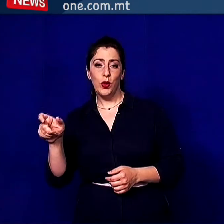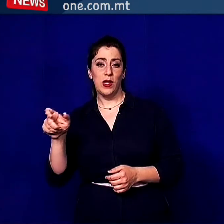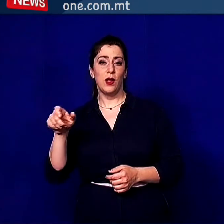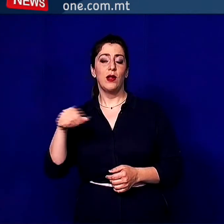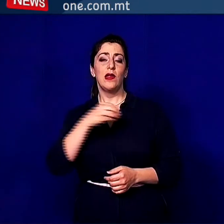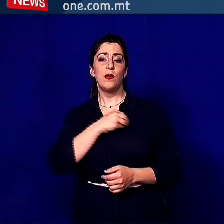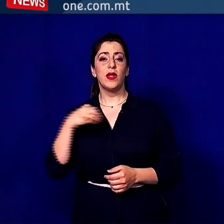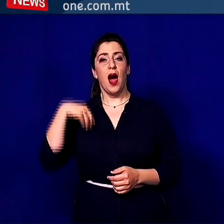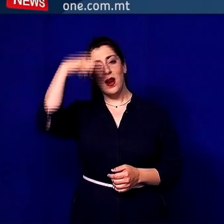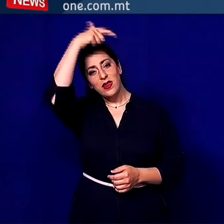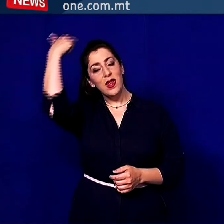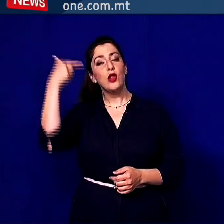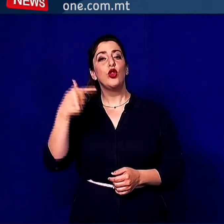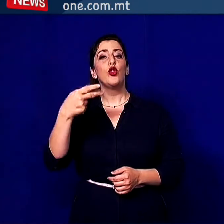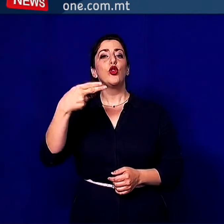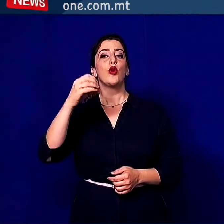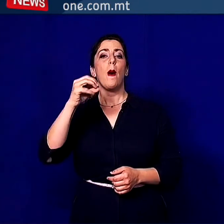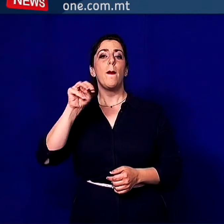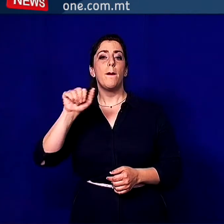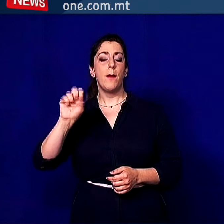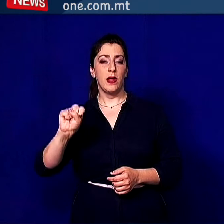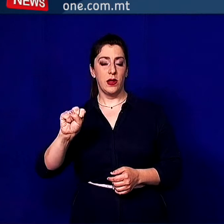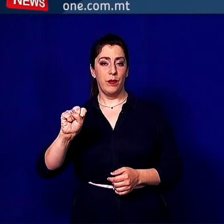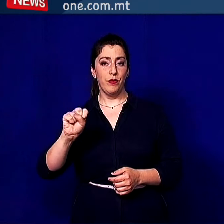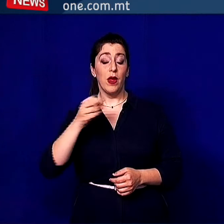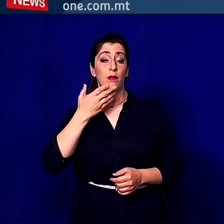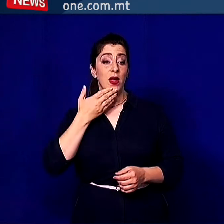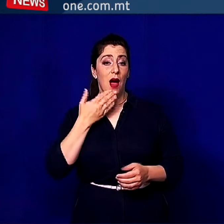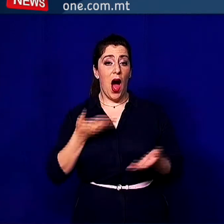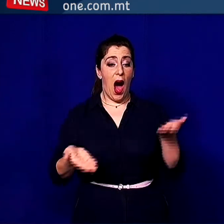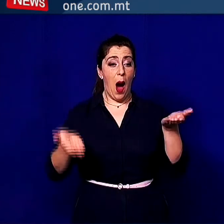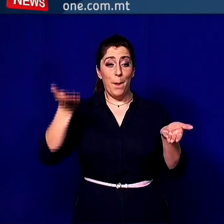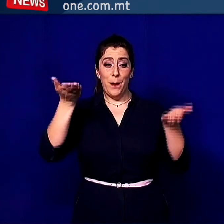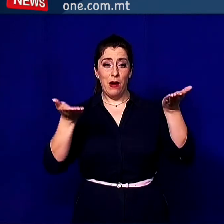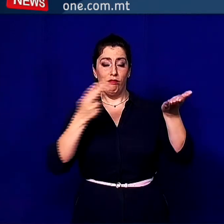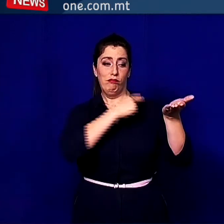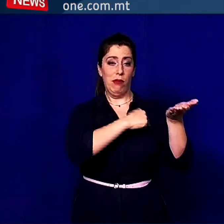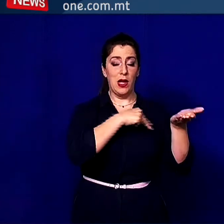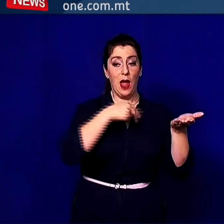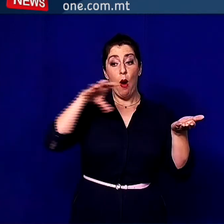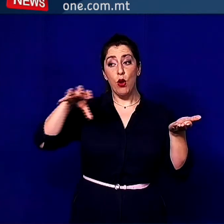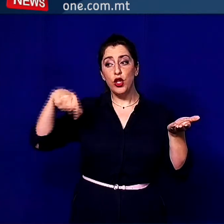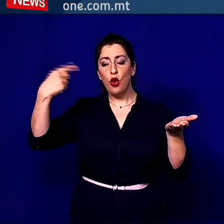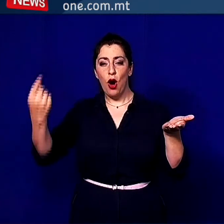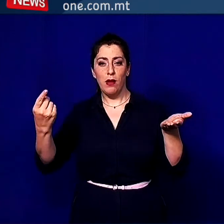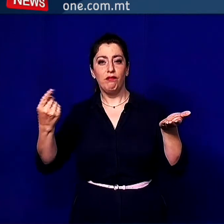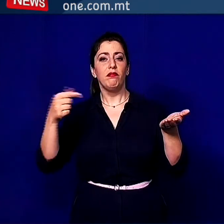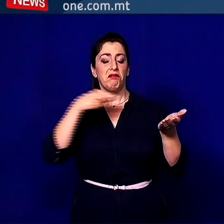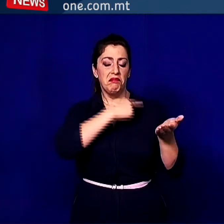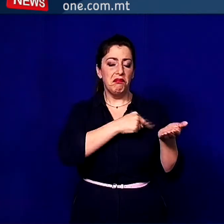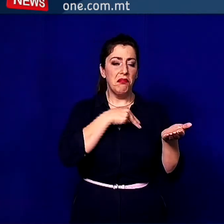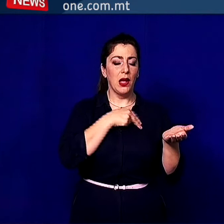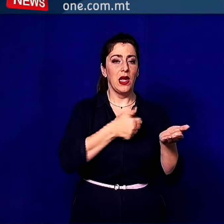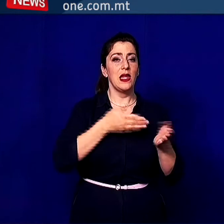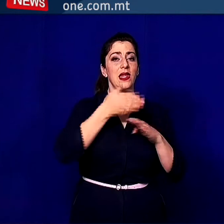dak li kien qed jiġri barra minn Malta u anke n-numru ta' mwiet sa issa aħna żamminihom ukoll numru li huwa baxx. Li huwa kollu